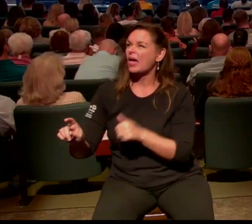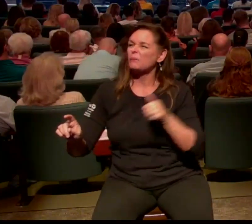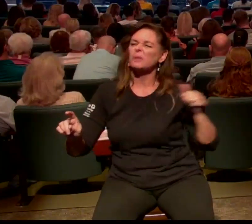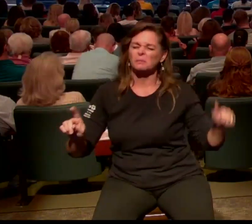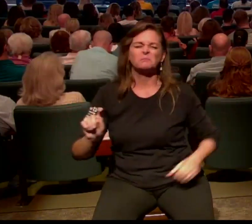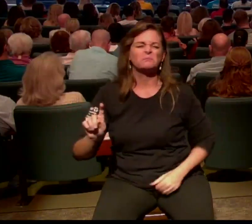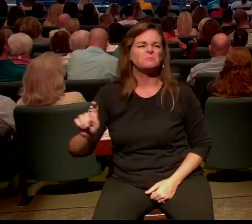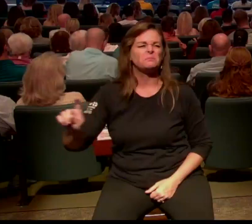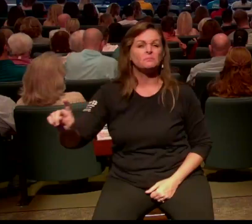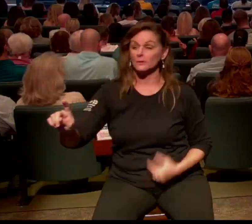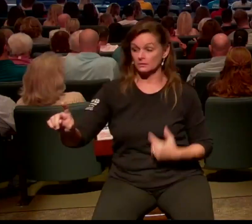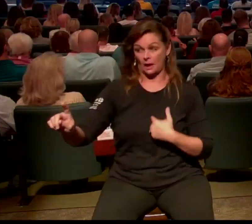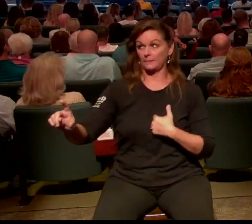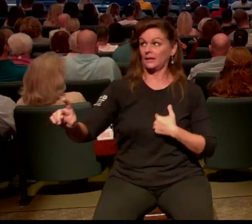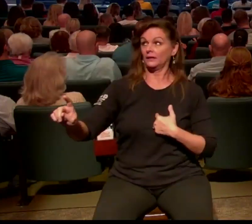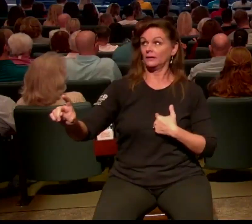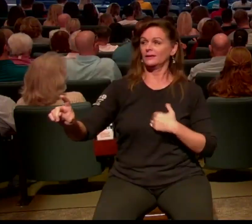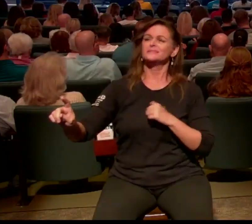It's not going to be me.